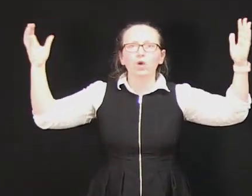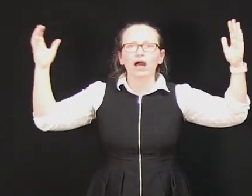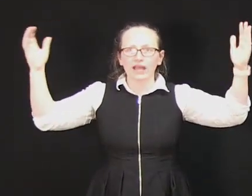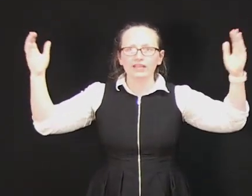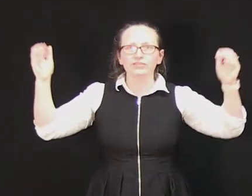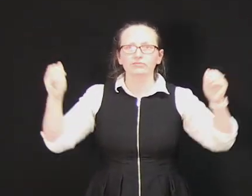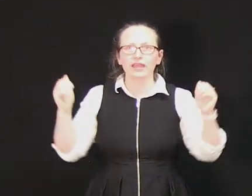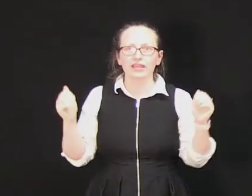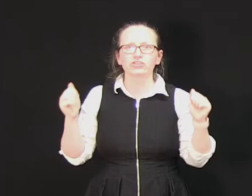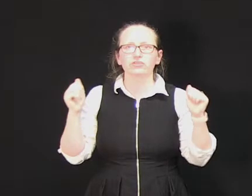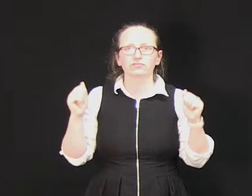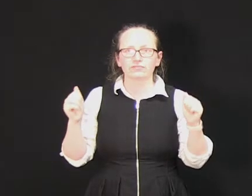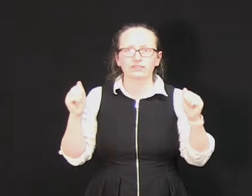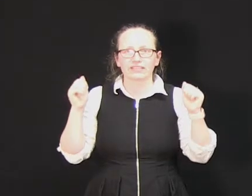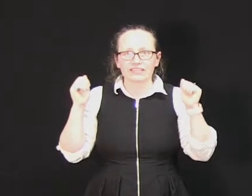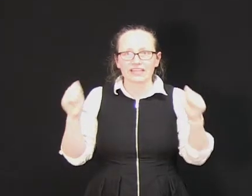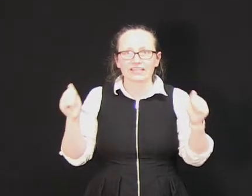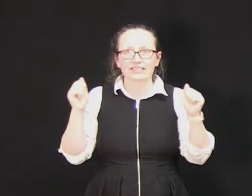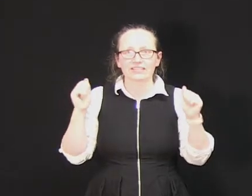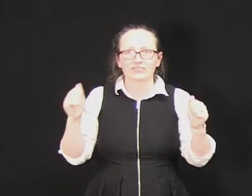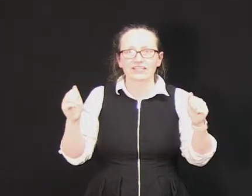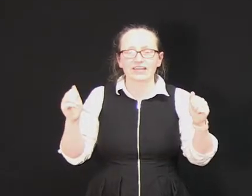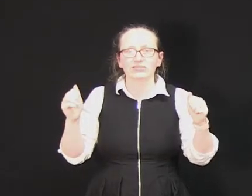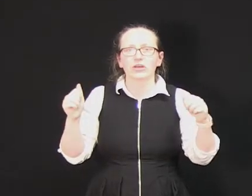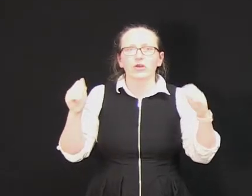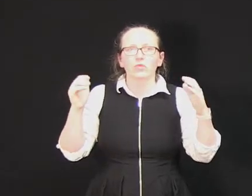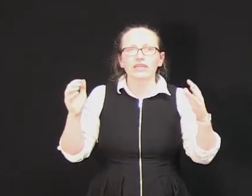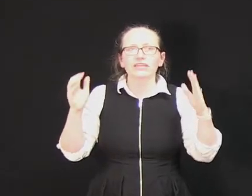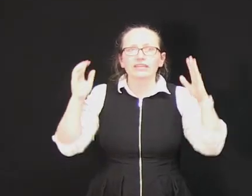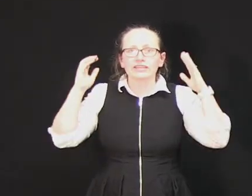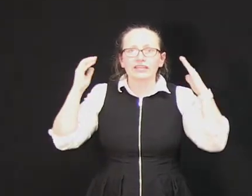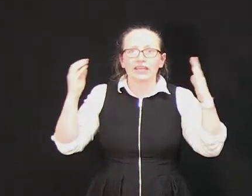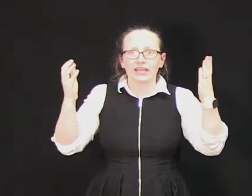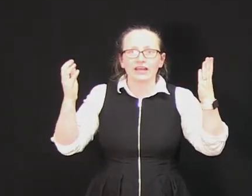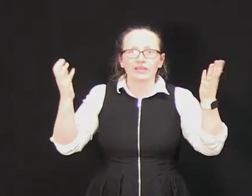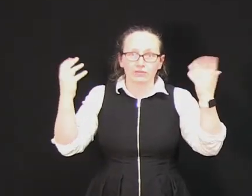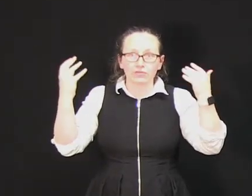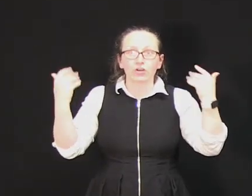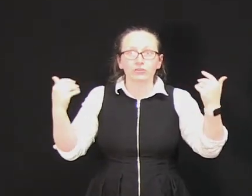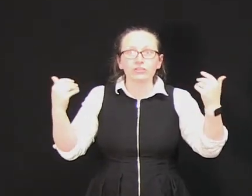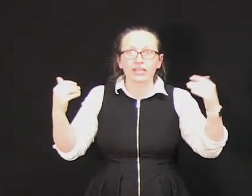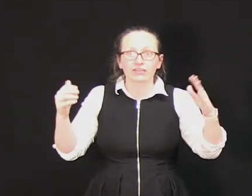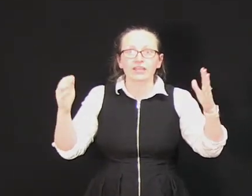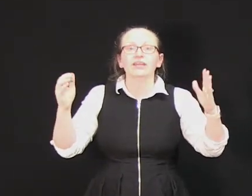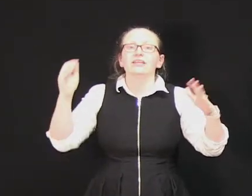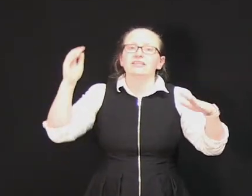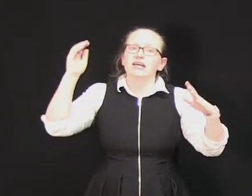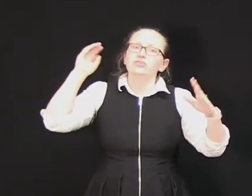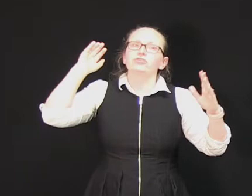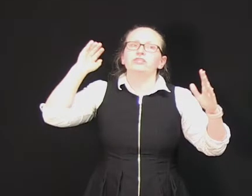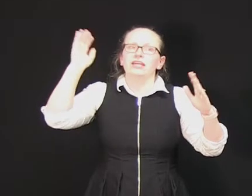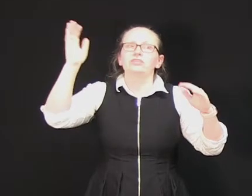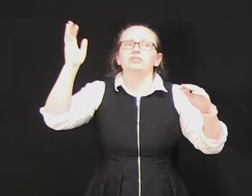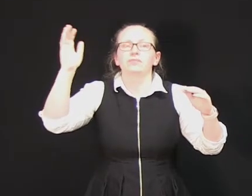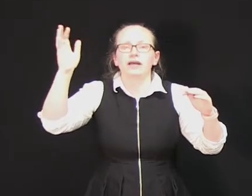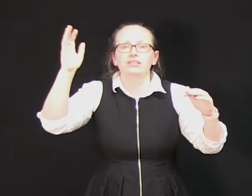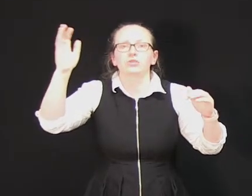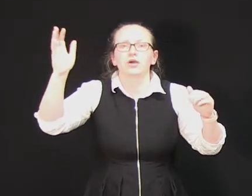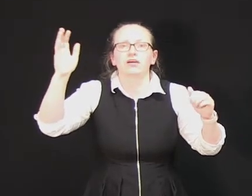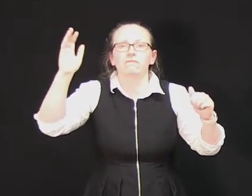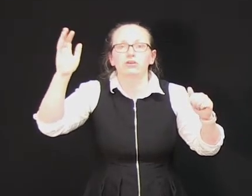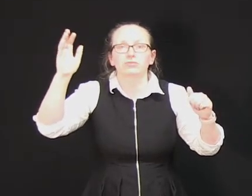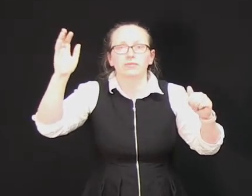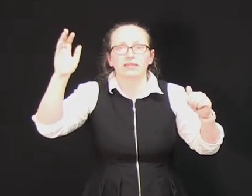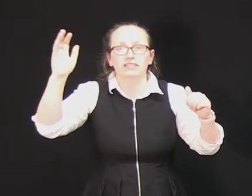really wide range of different intensities of sound. We can hear, if we've got good hearing, down to 10 to the